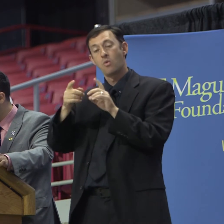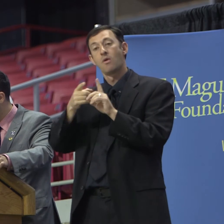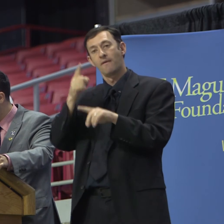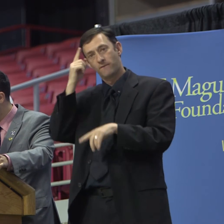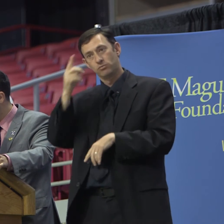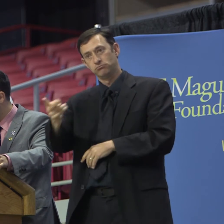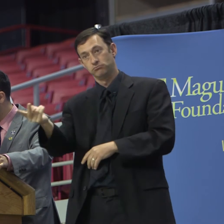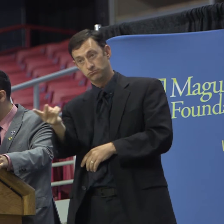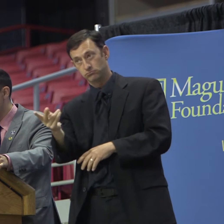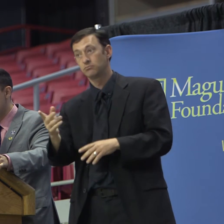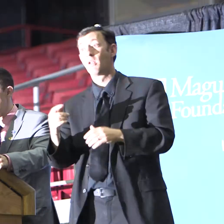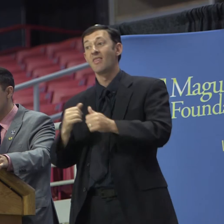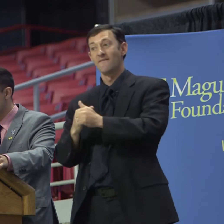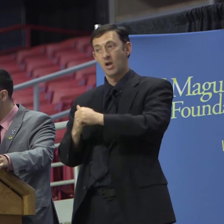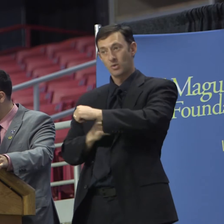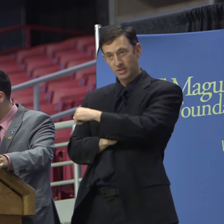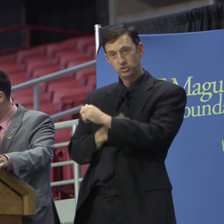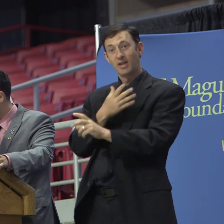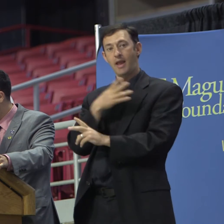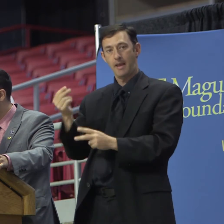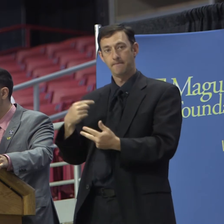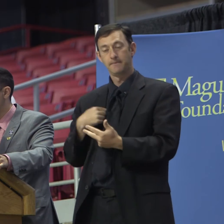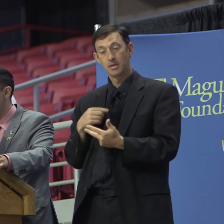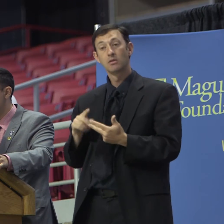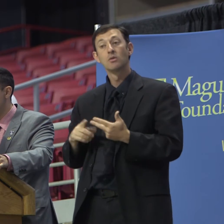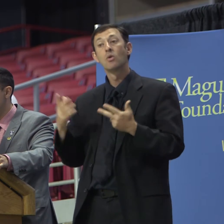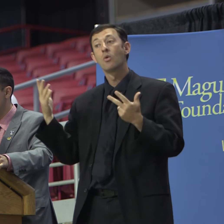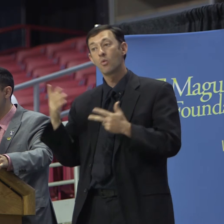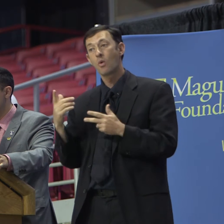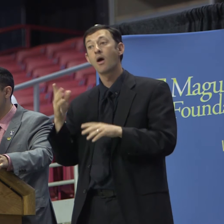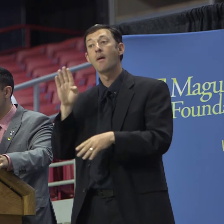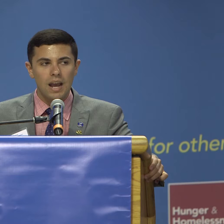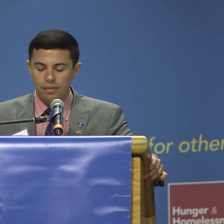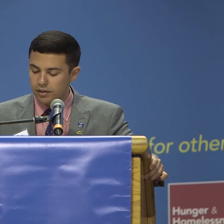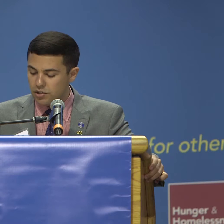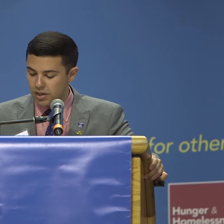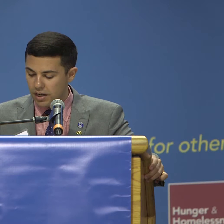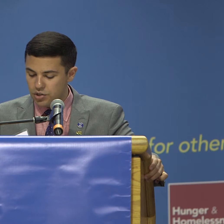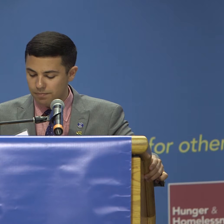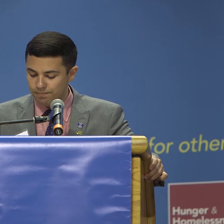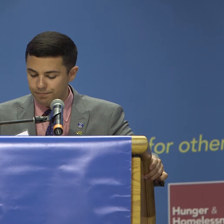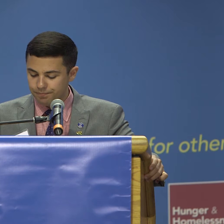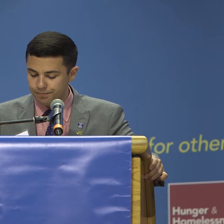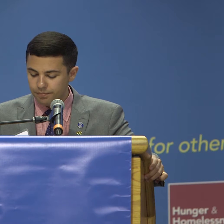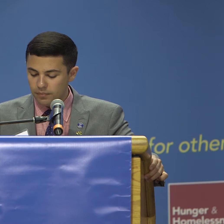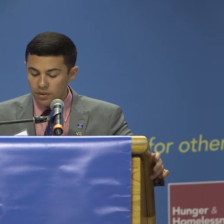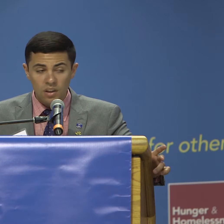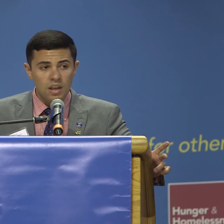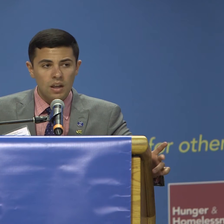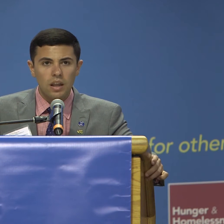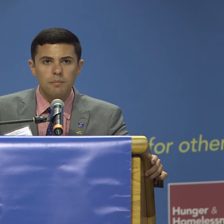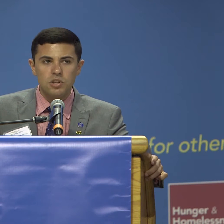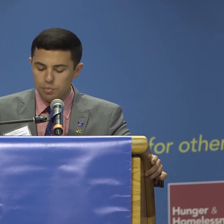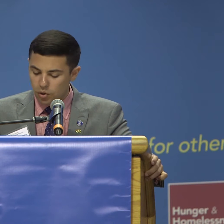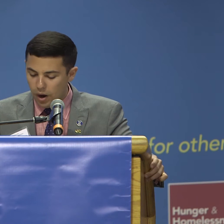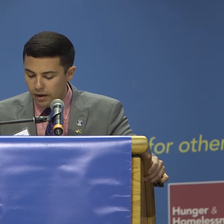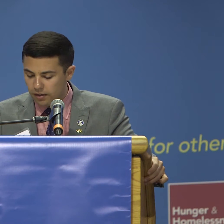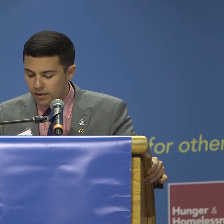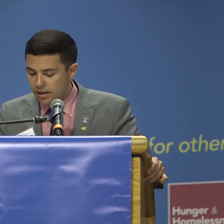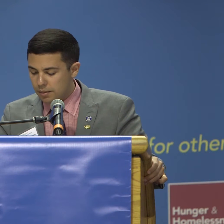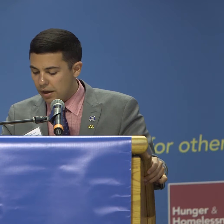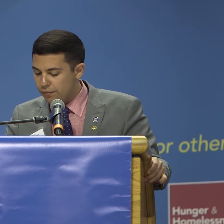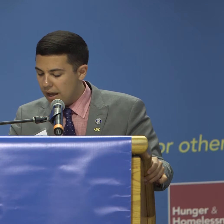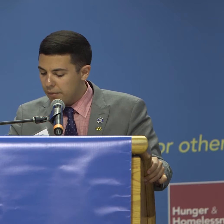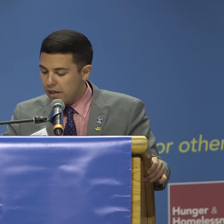the foundation, and me. They are entrepreneurship and Catholic education. Like Mr.